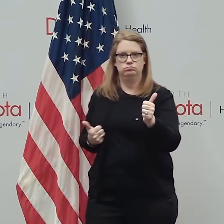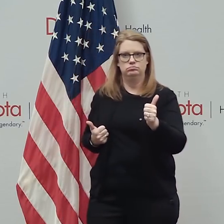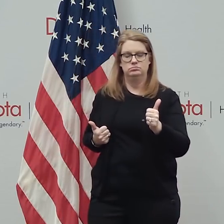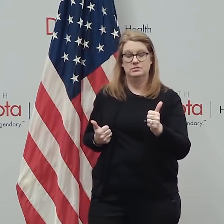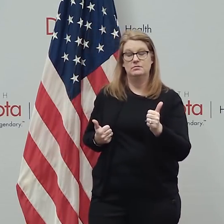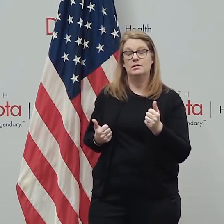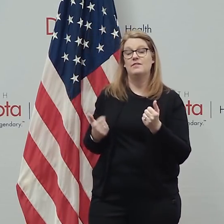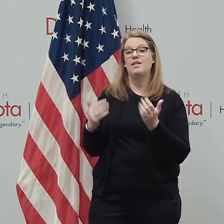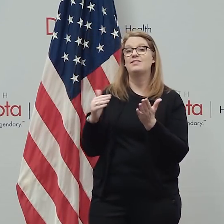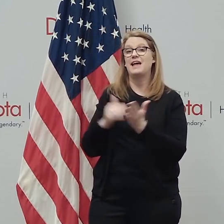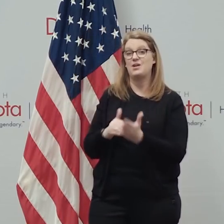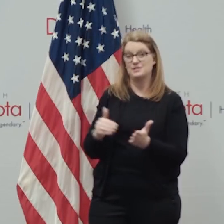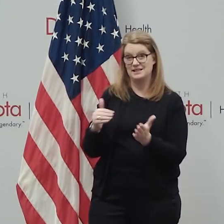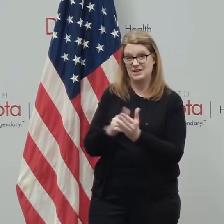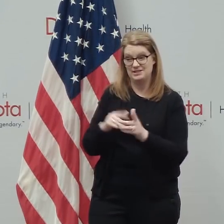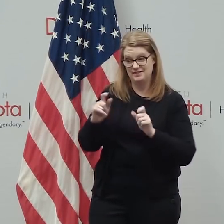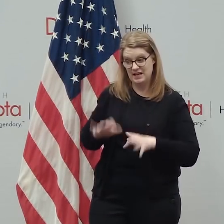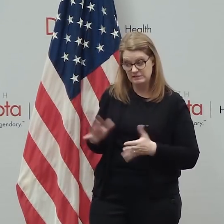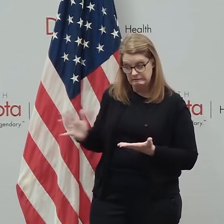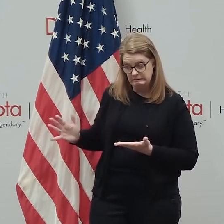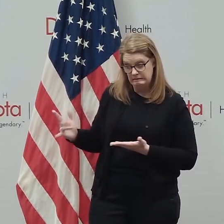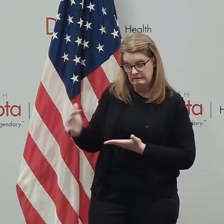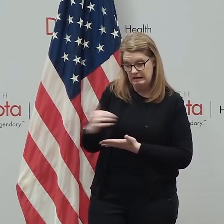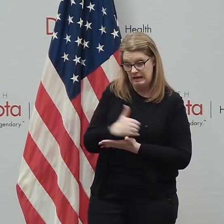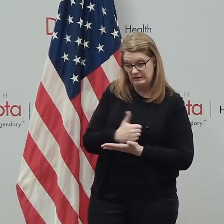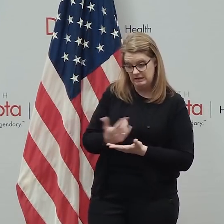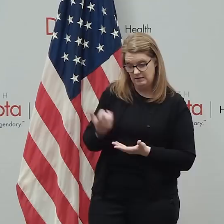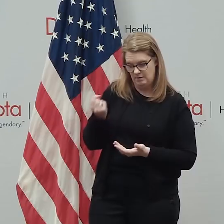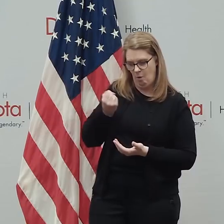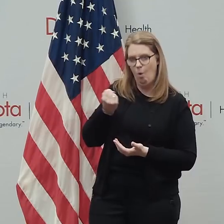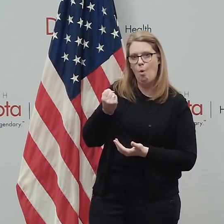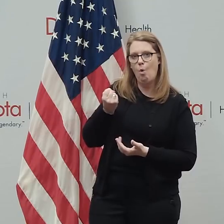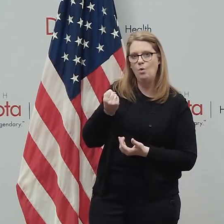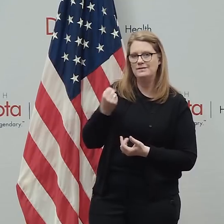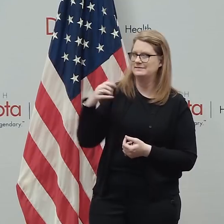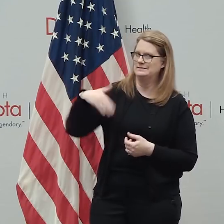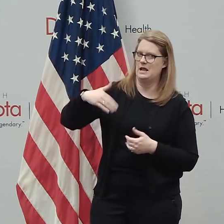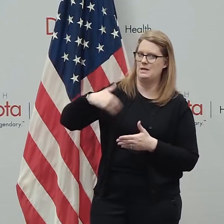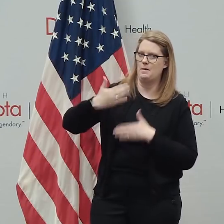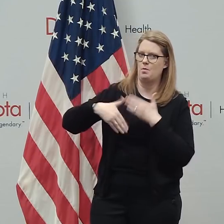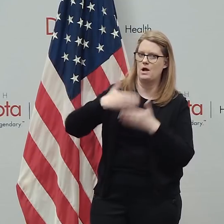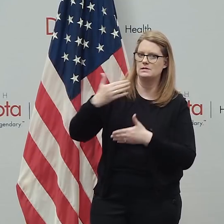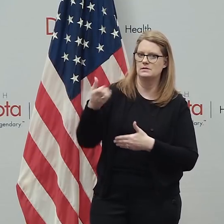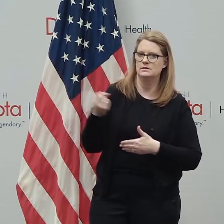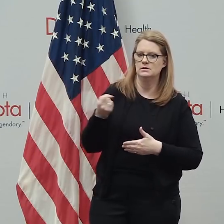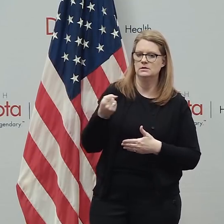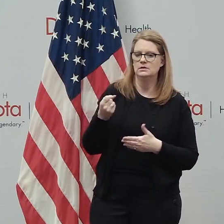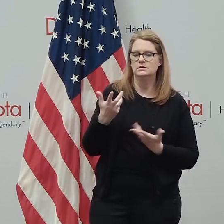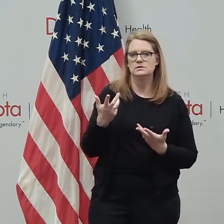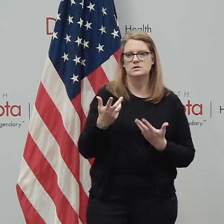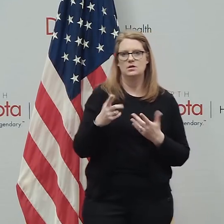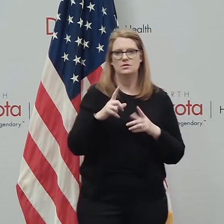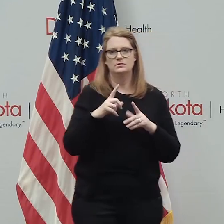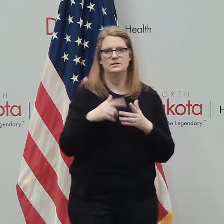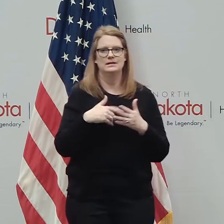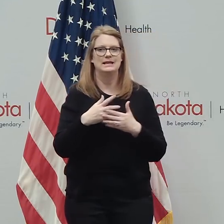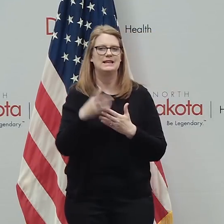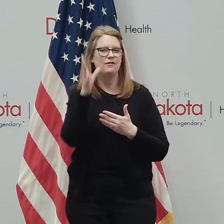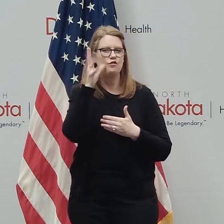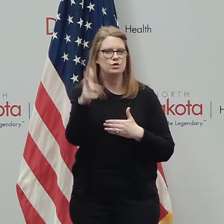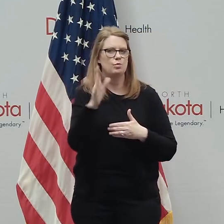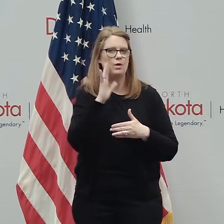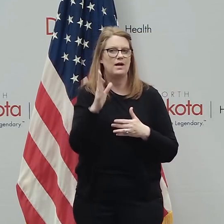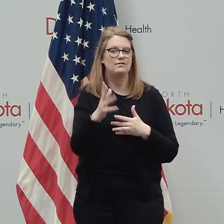thousands of tests that have been collected have not yet been processed. So we'll have some big testing numbers to report in days ahead